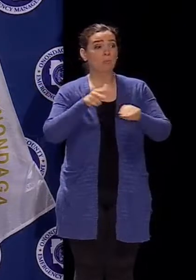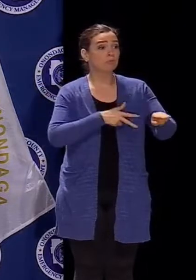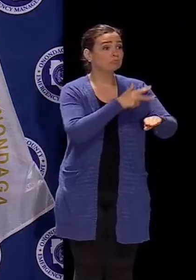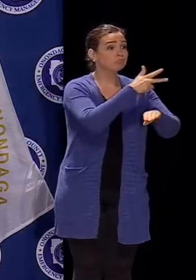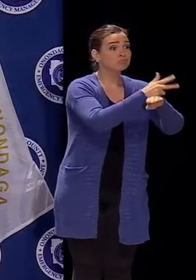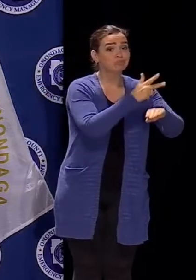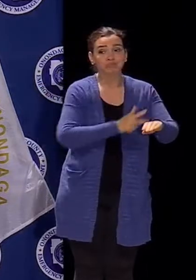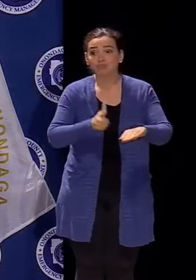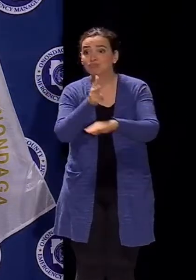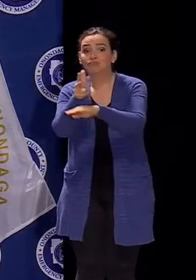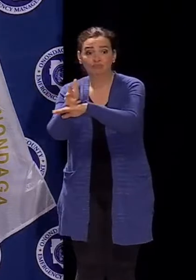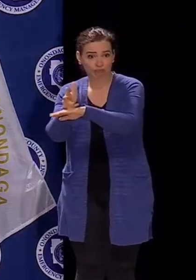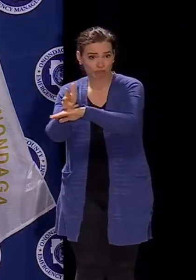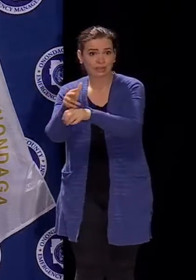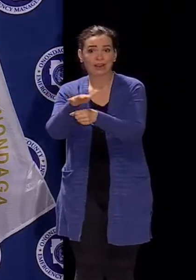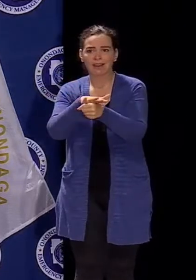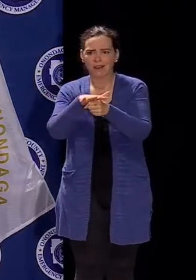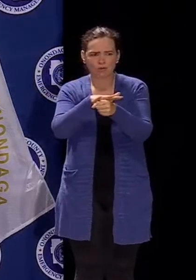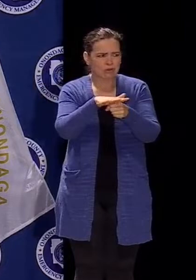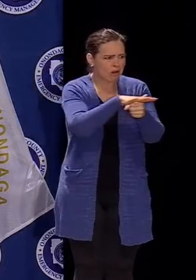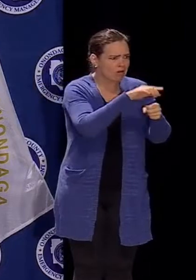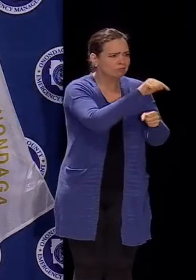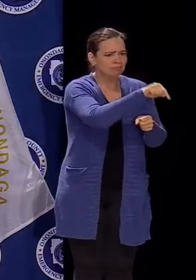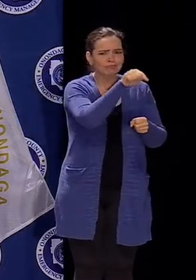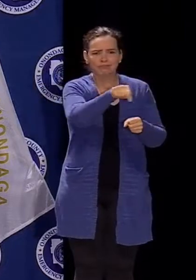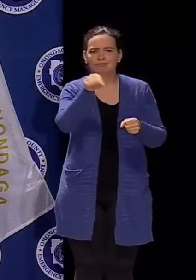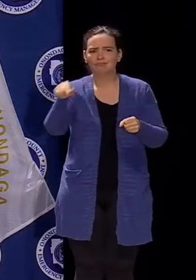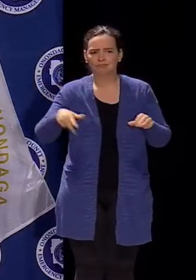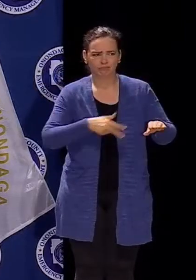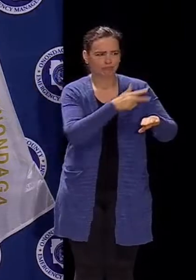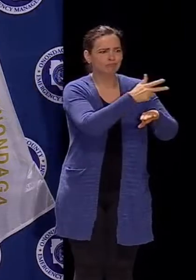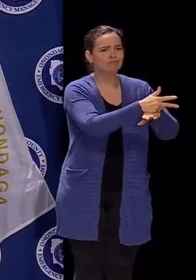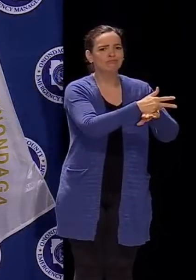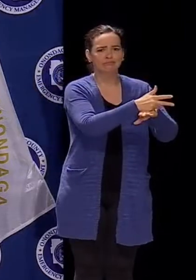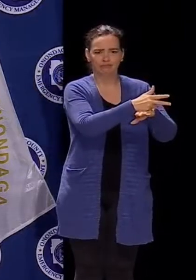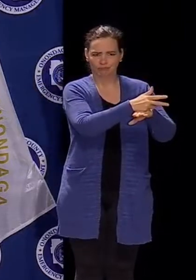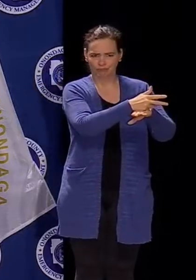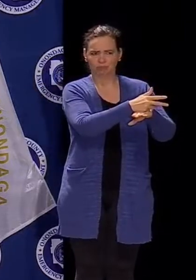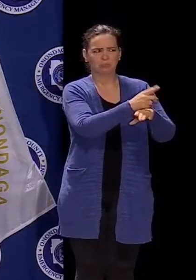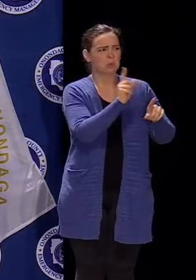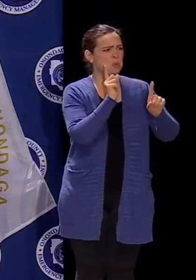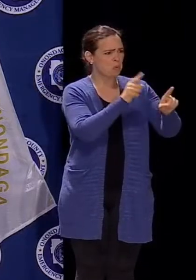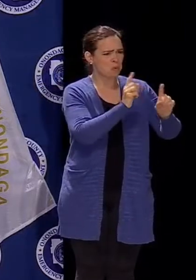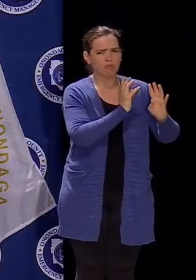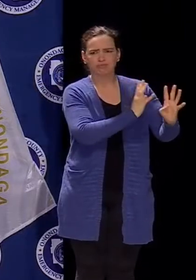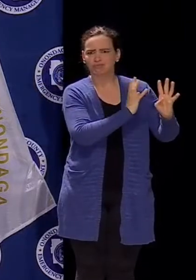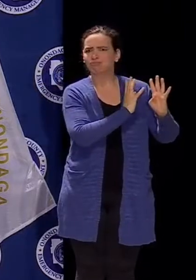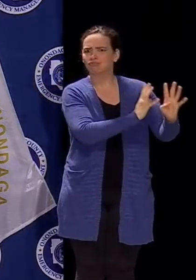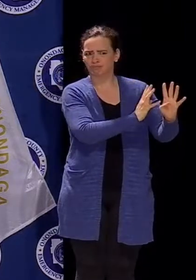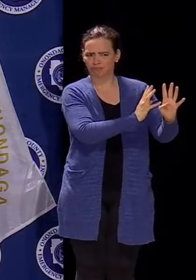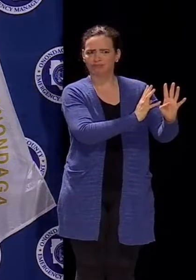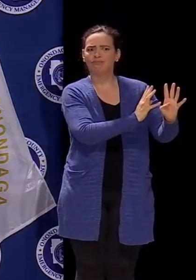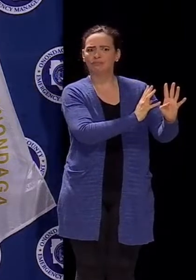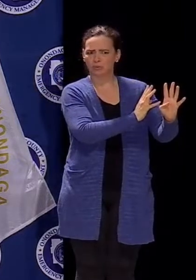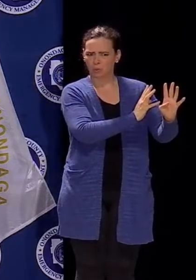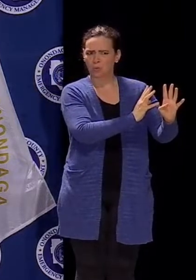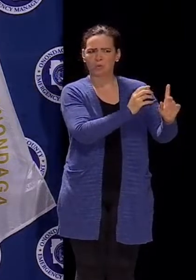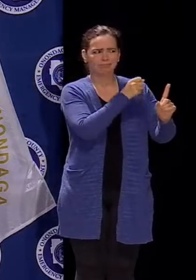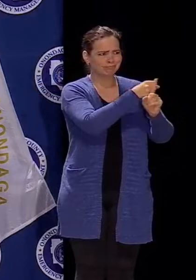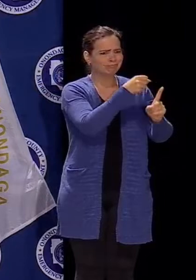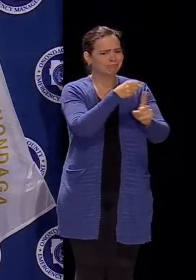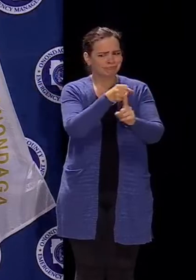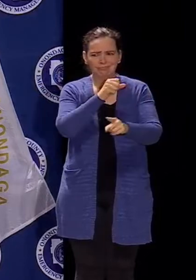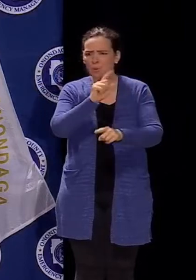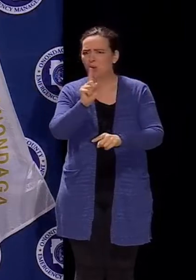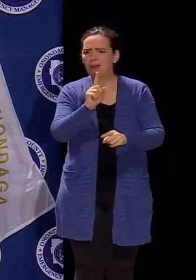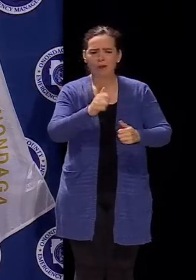of neighborhoods, going into neighborhoods where we think there could be some exposure to the virus, just getting in geographic parts of the community so